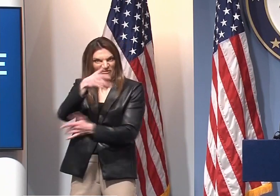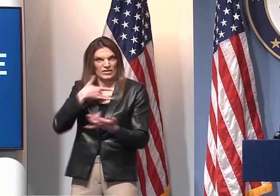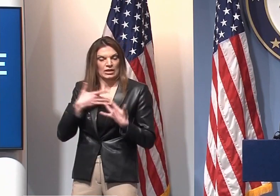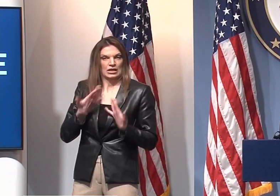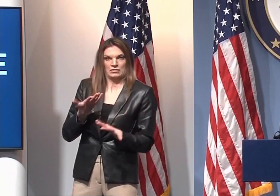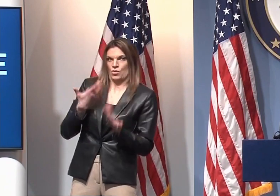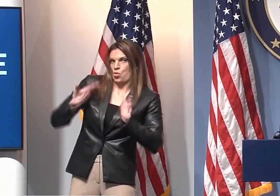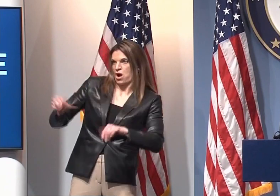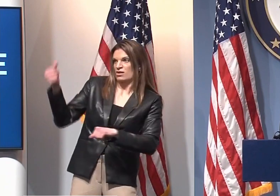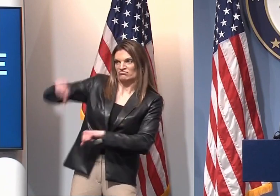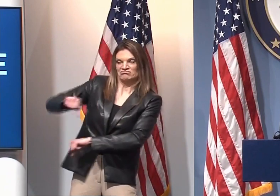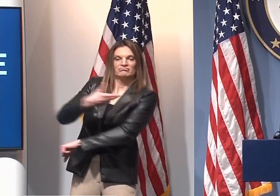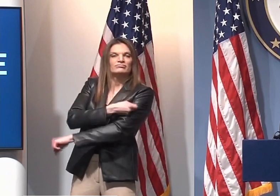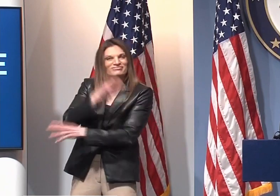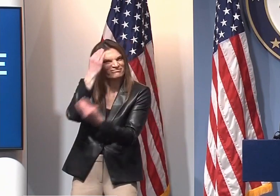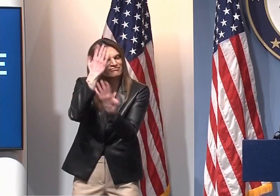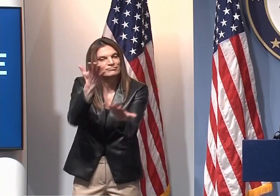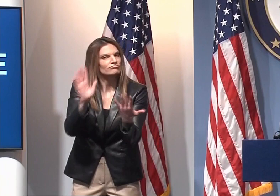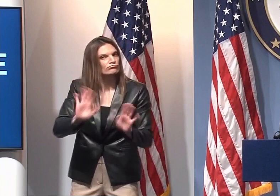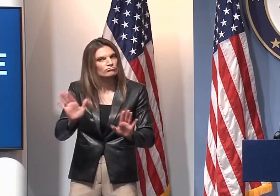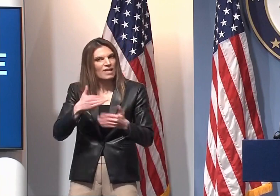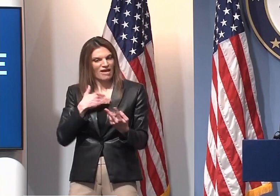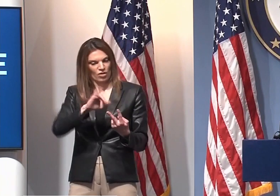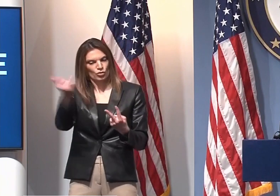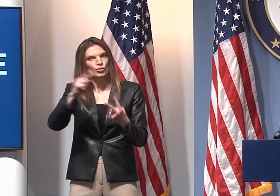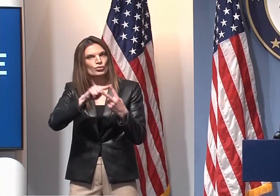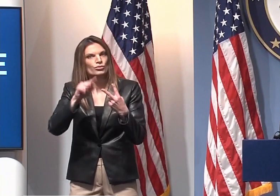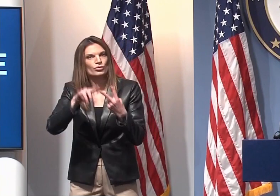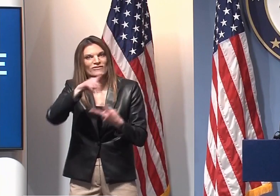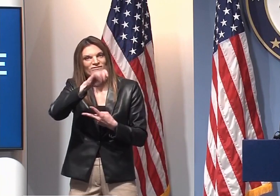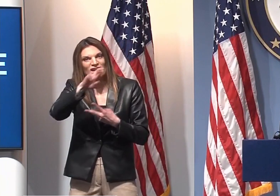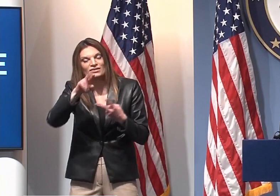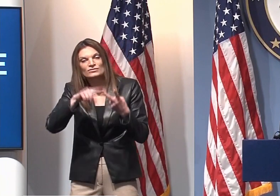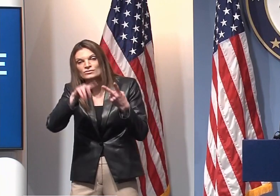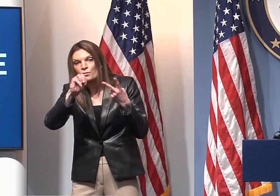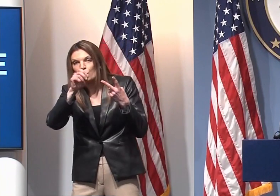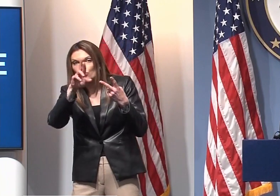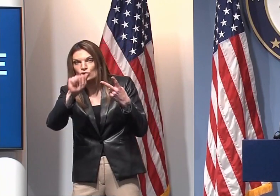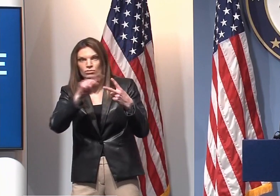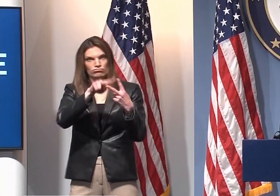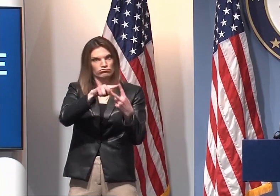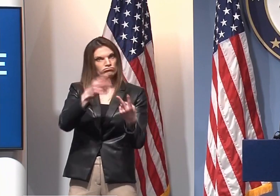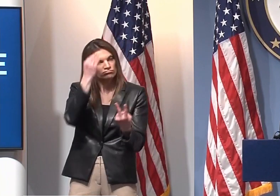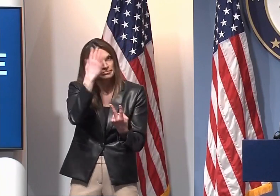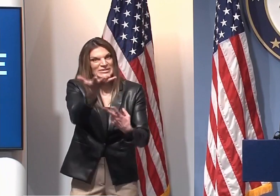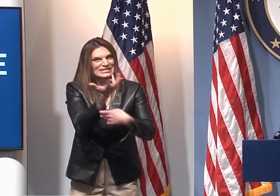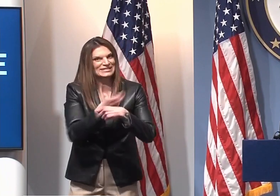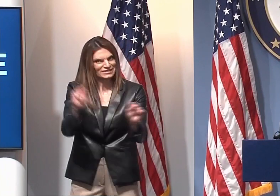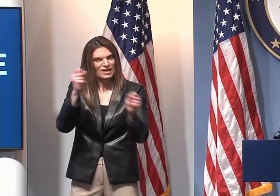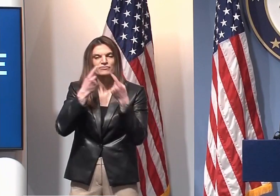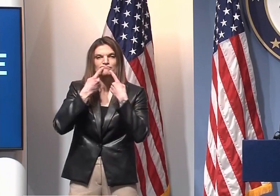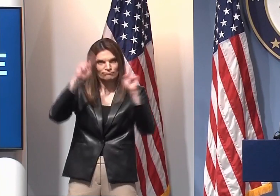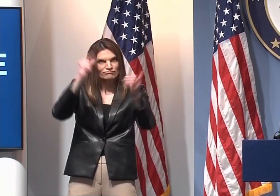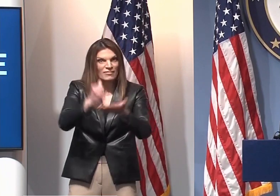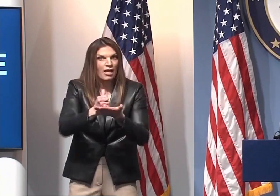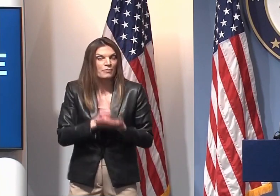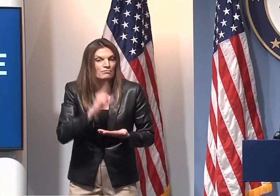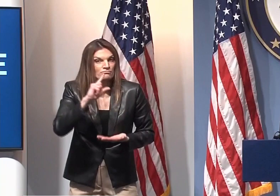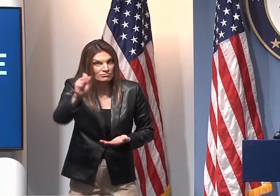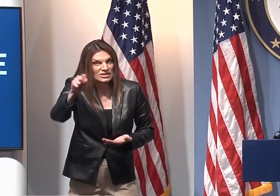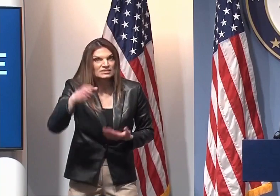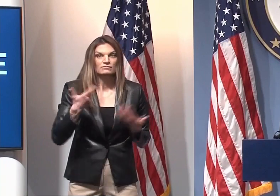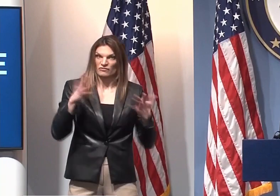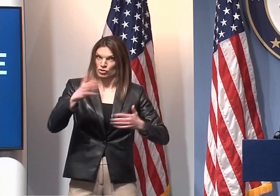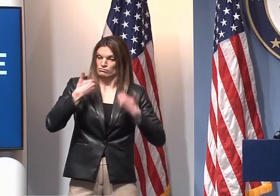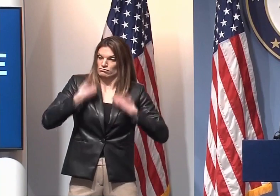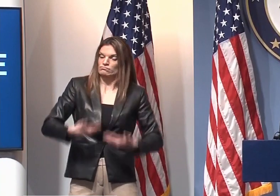and Pfizer, both of which are safe and effective. I and all my eligible family members have received